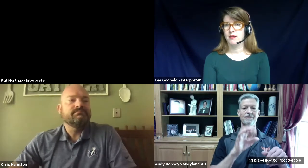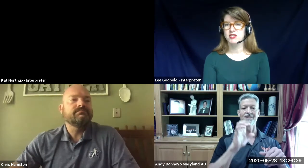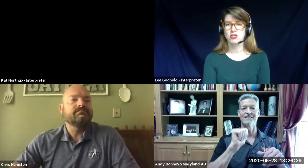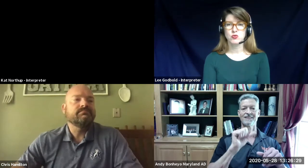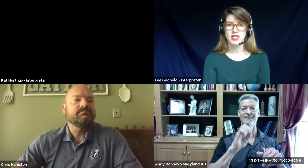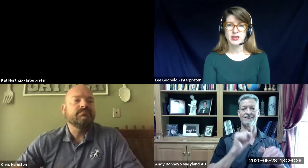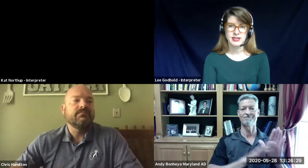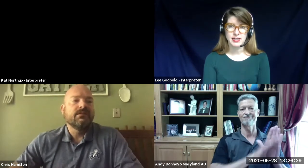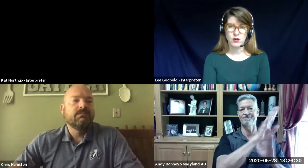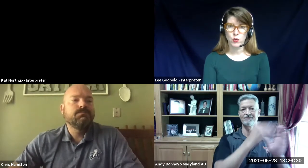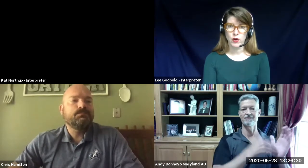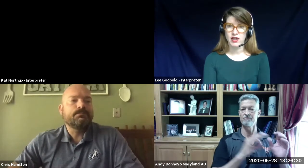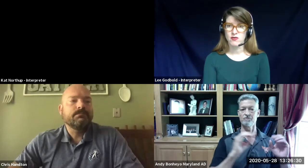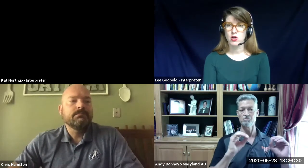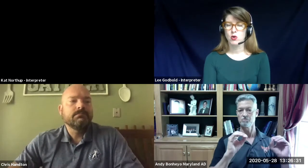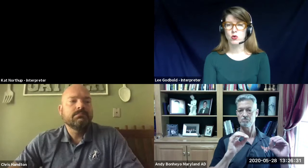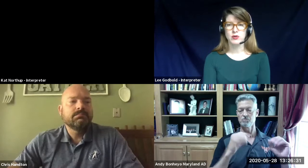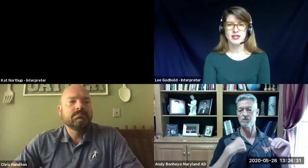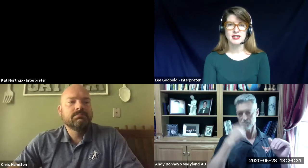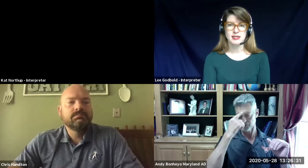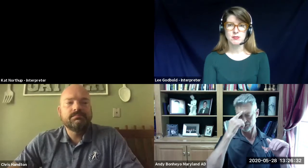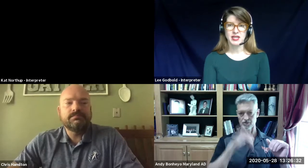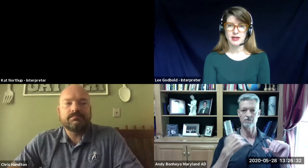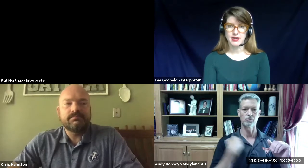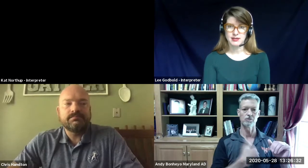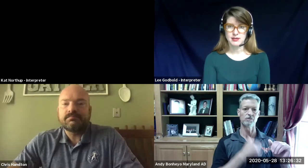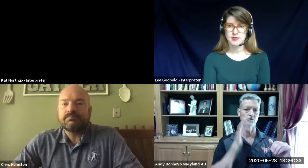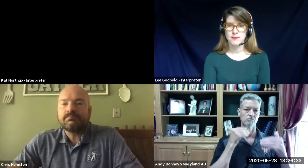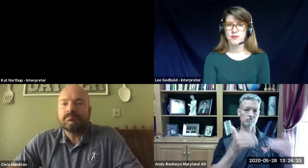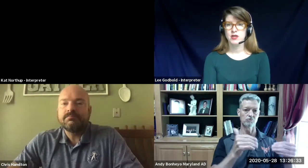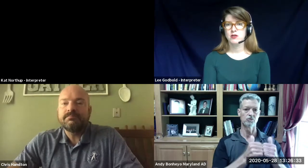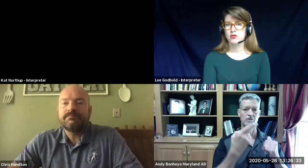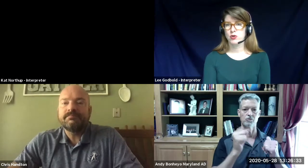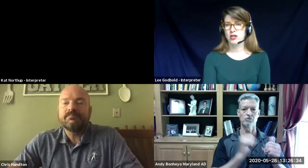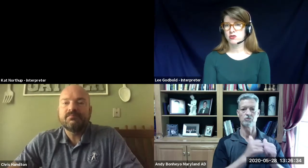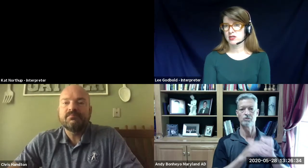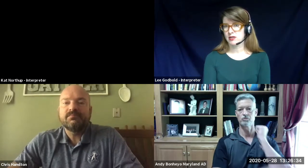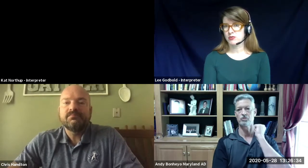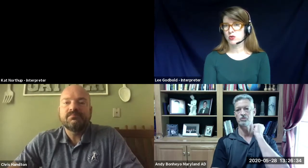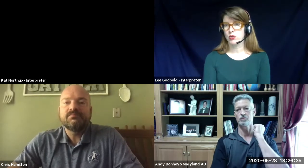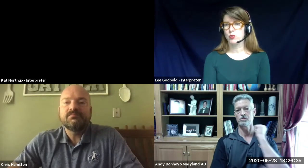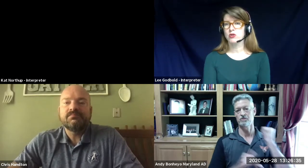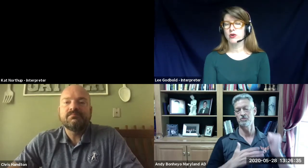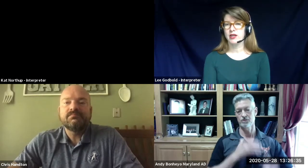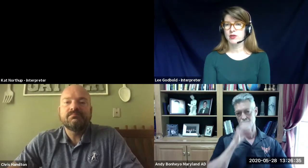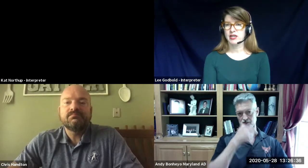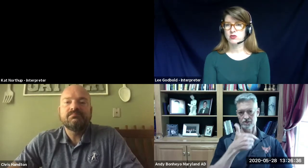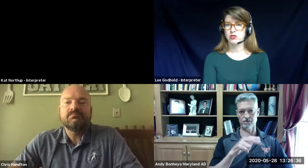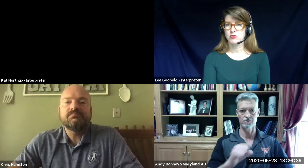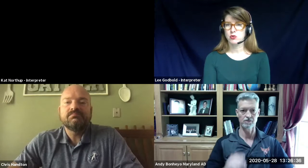as long as we're not getting a second wave or we're not seeing a spike in cases. So we're under the assumption that we will go ahead with high school